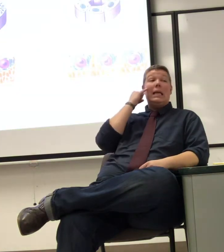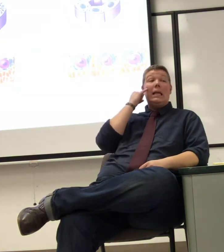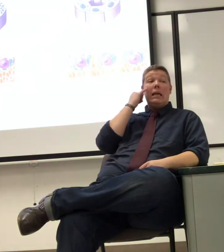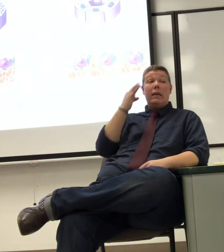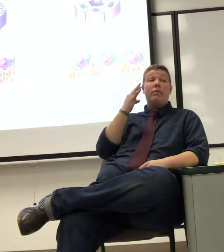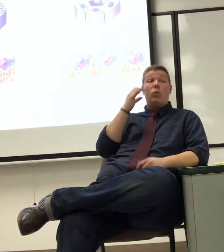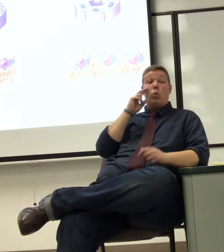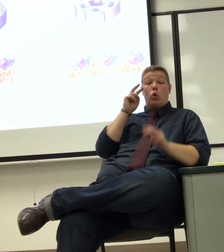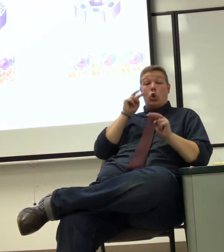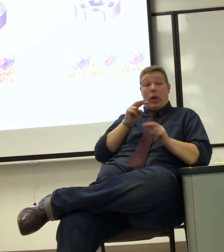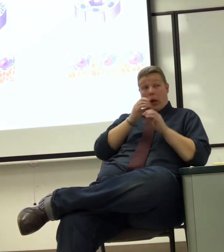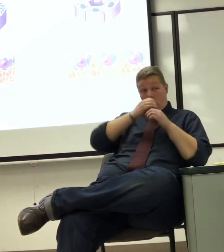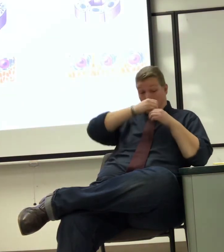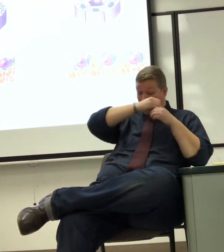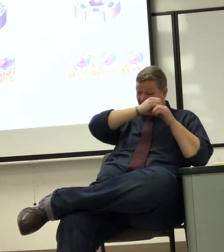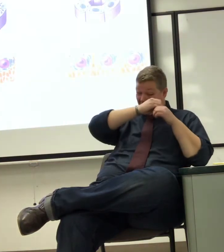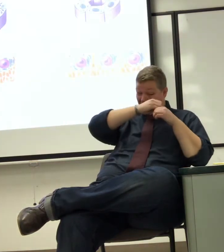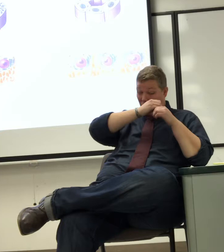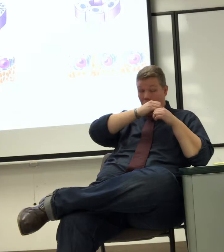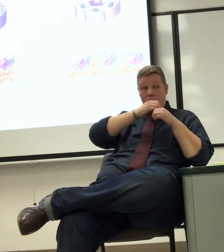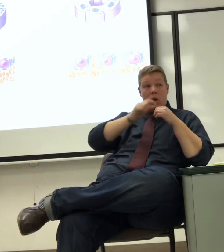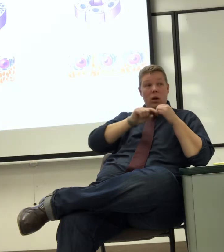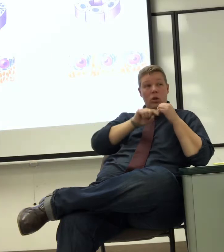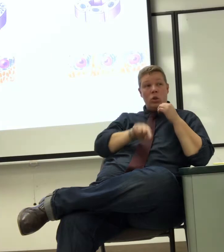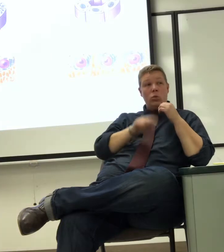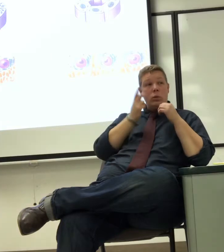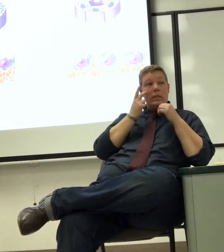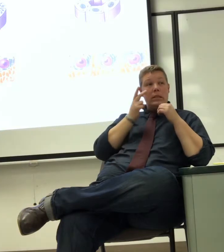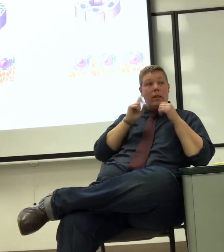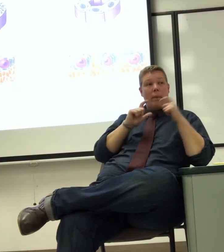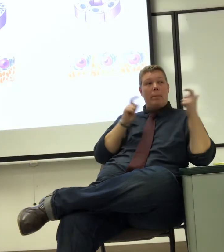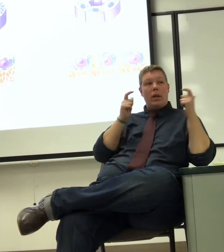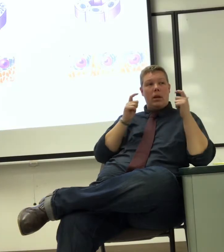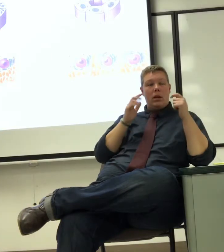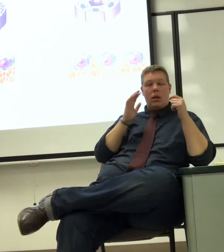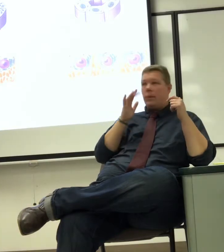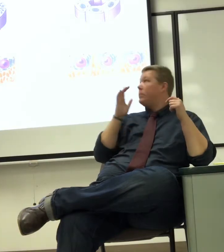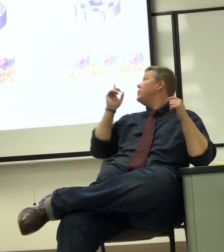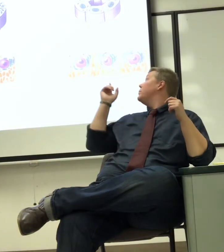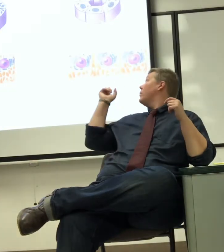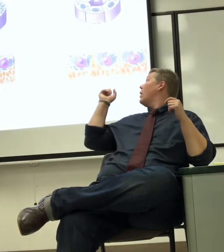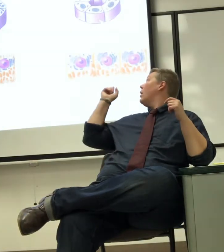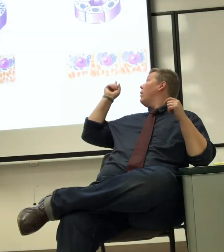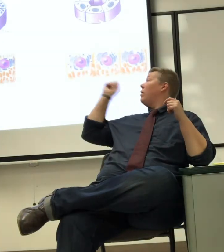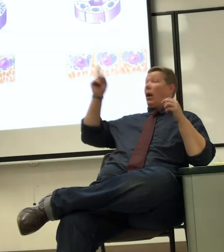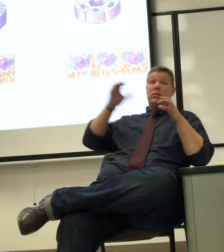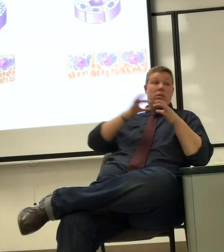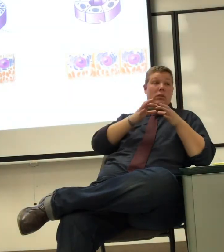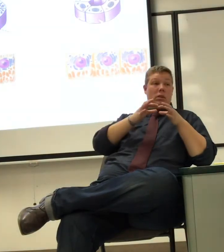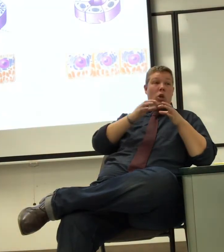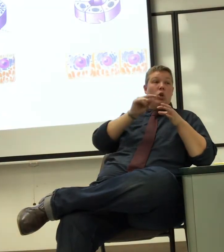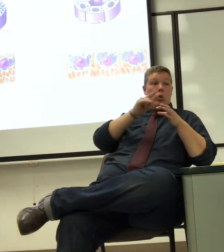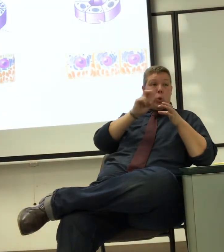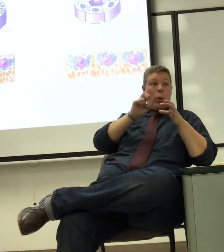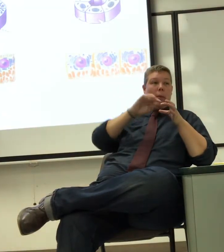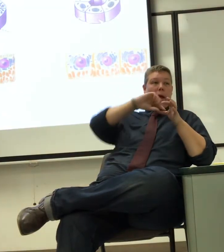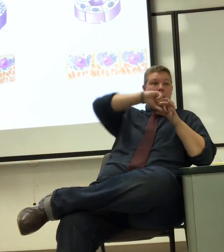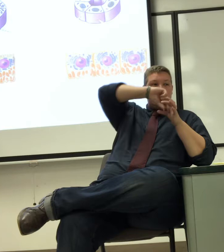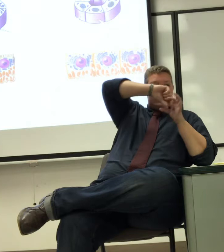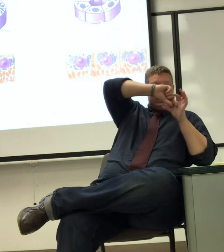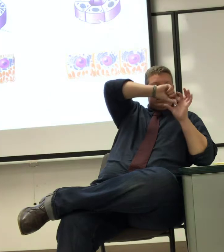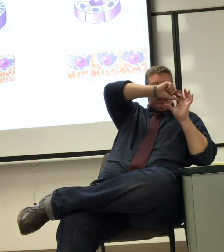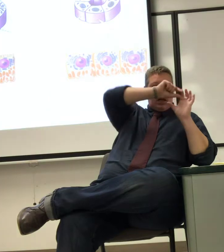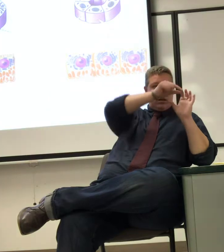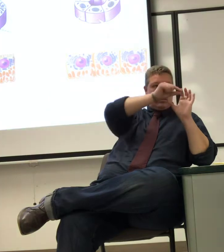microscope, you have these big old, there's the tube, and the cells that surround it, they do all the